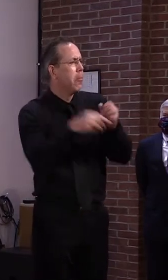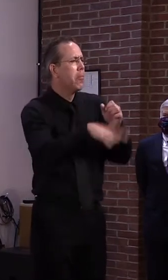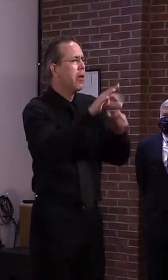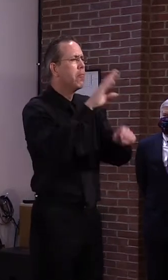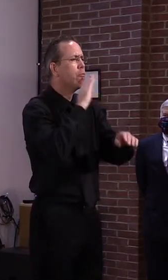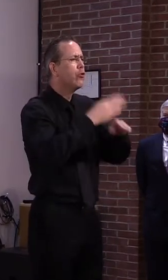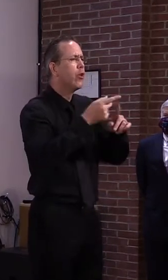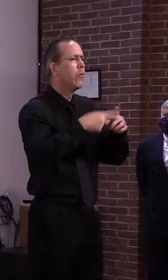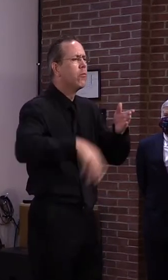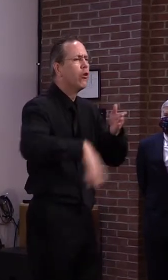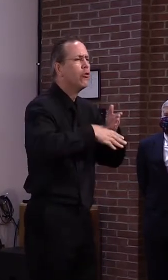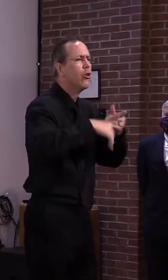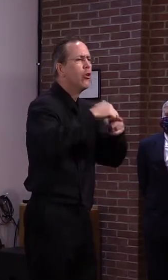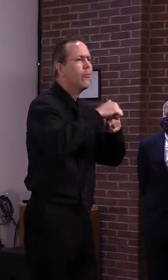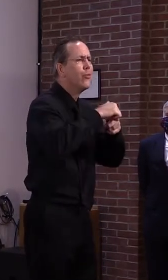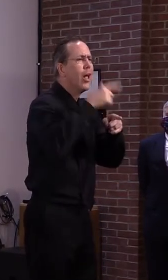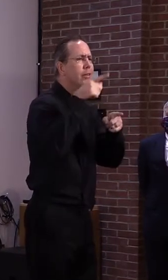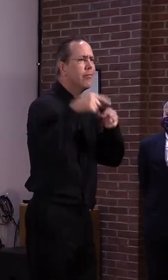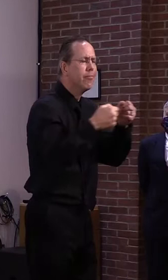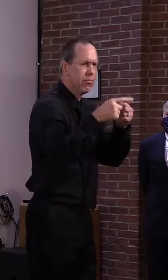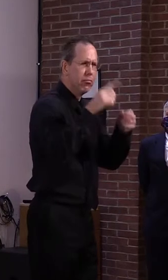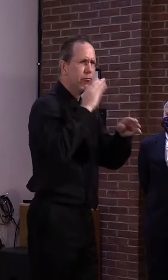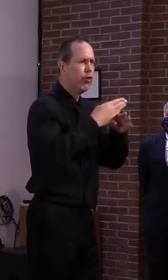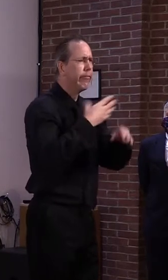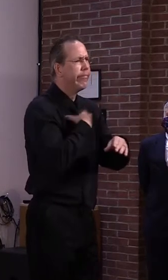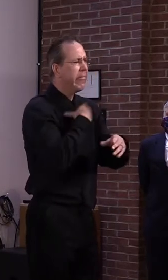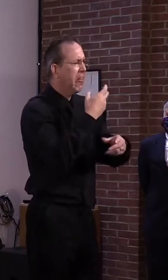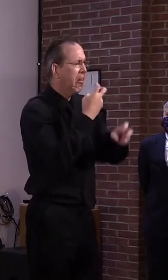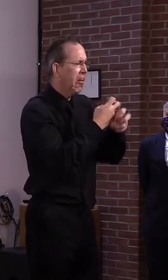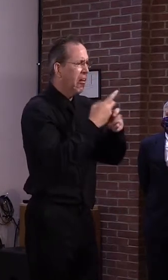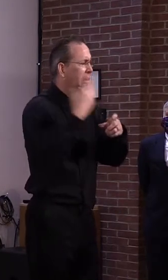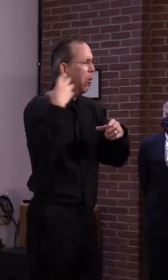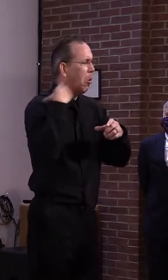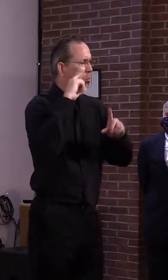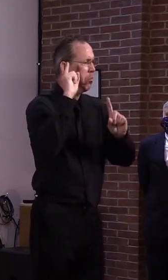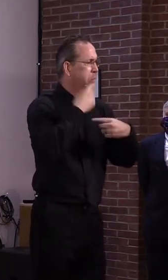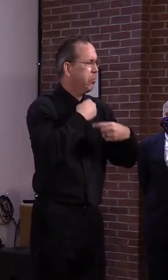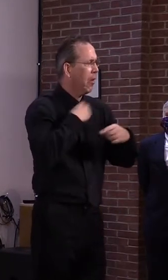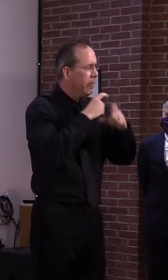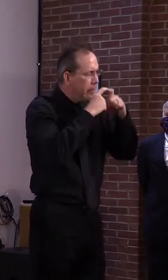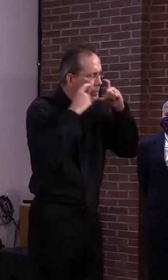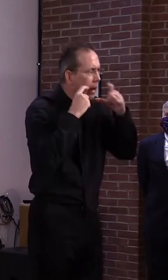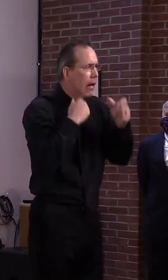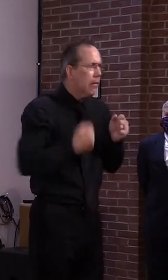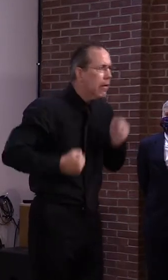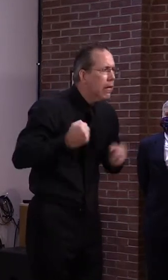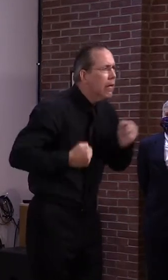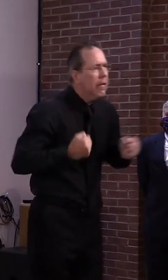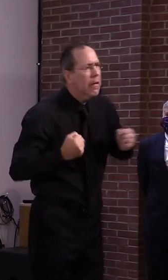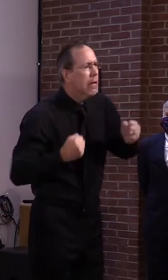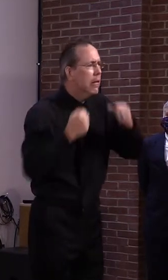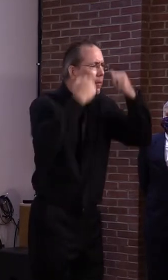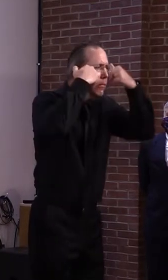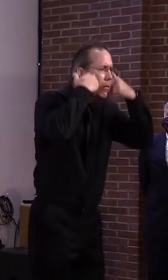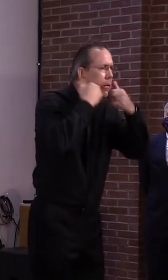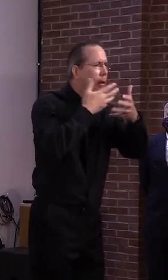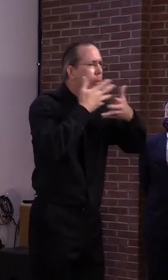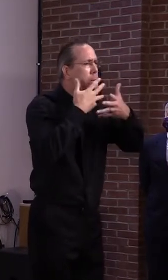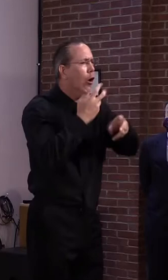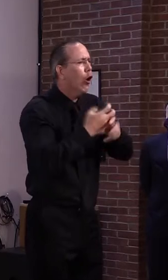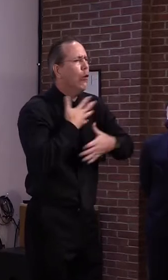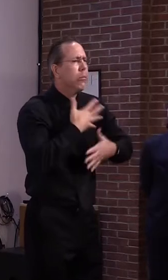would also like to offer that these are unusual times. I think there's a lot of evidence in terms of